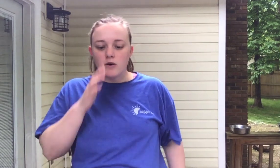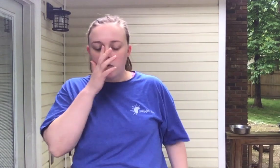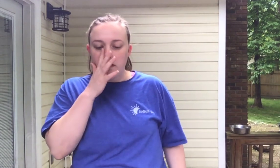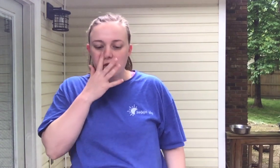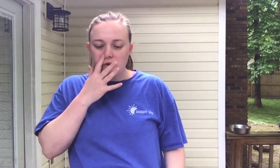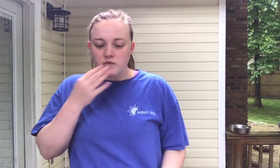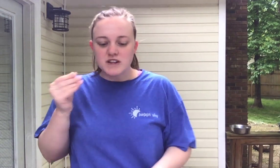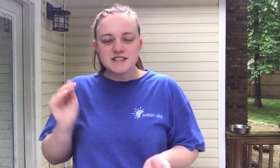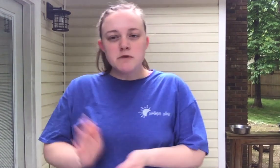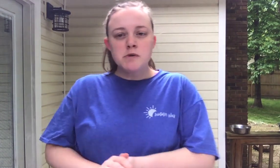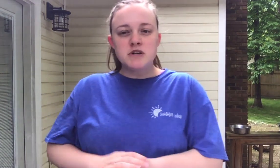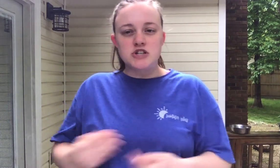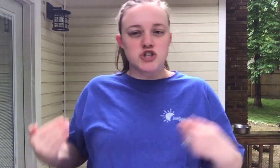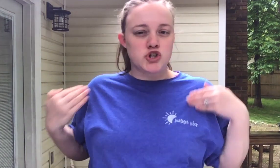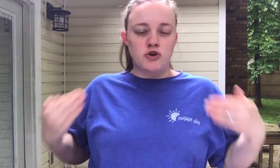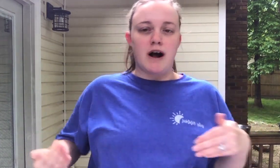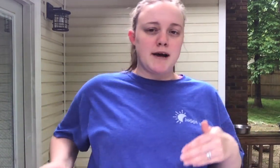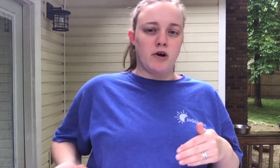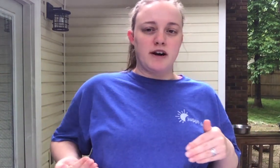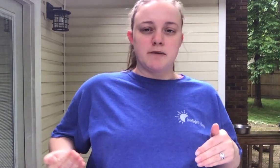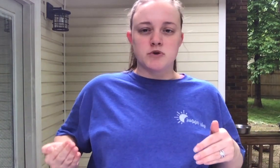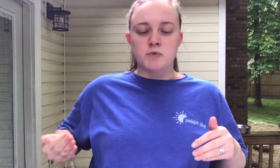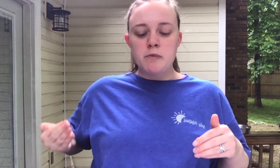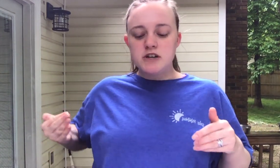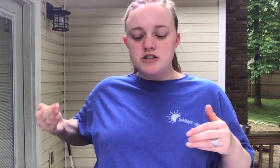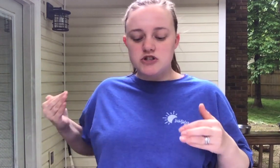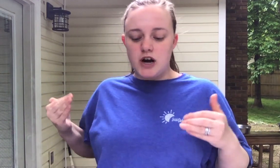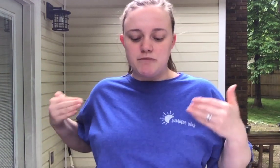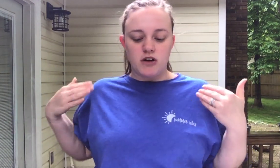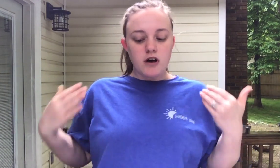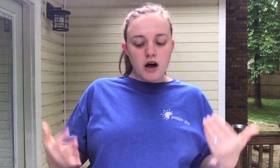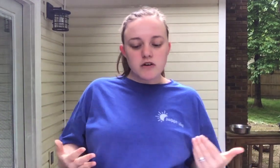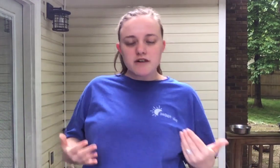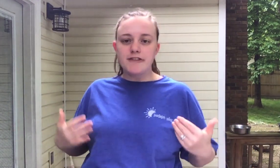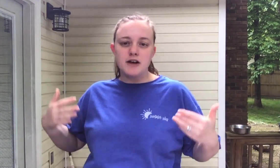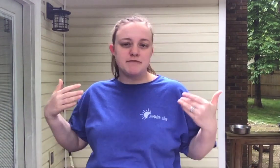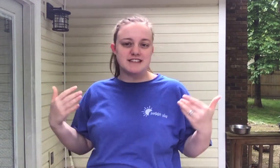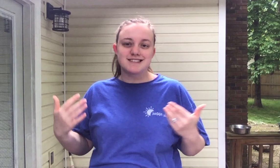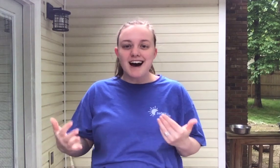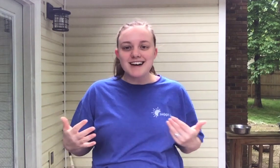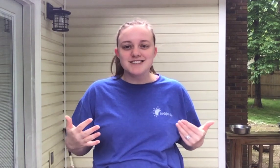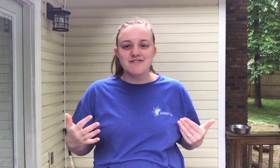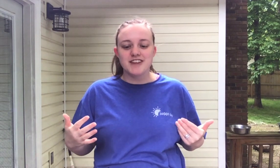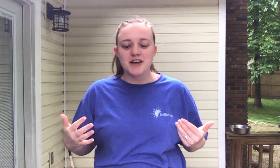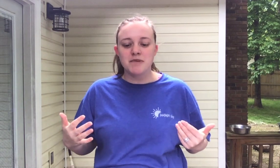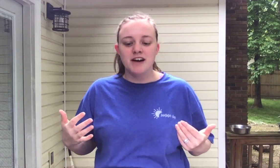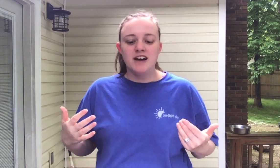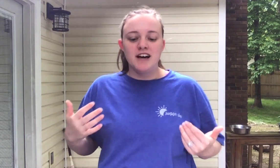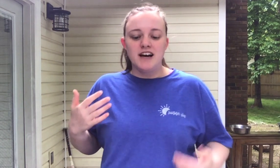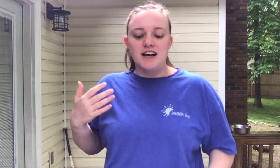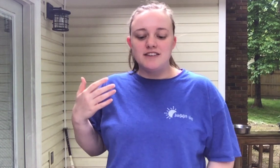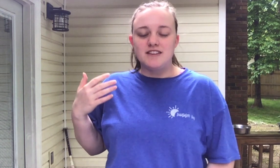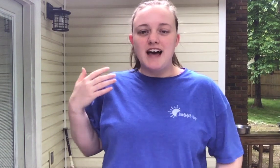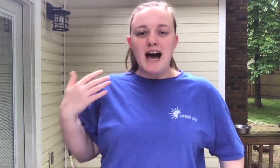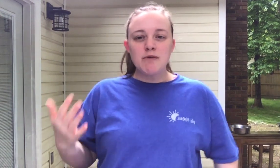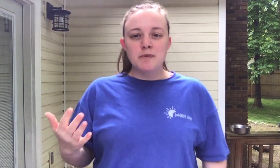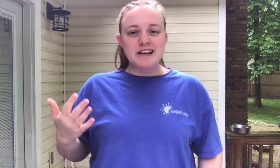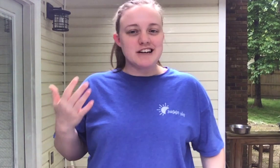So let's say we want to describe our animals. We want to describe the color of them, the size of them. How are we going to